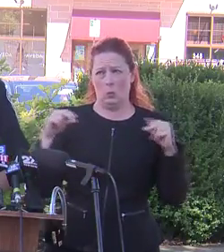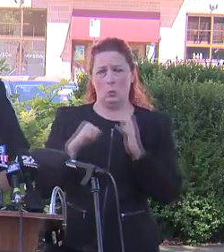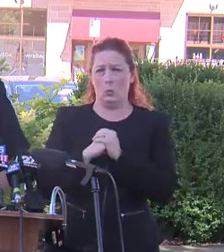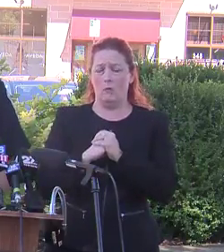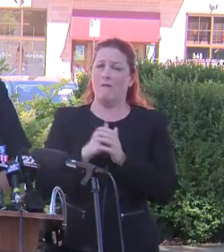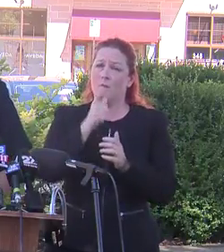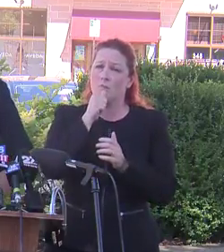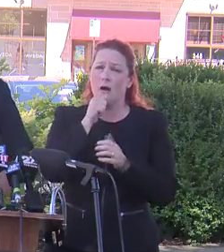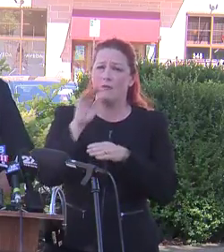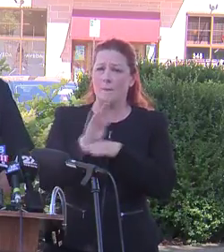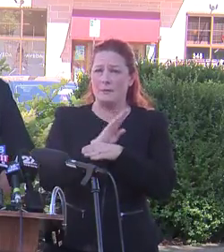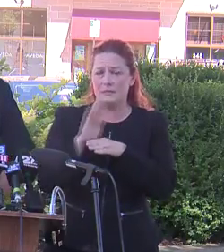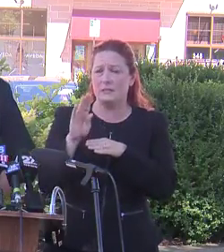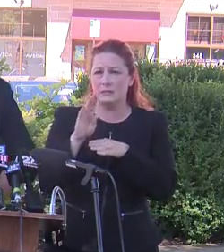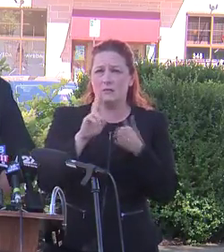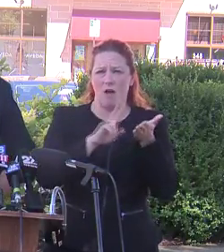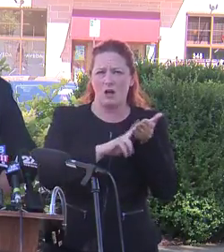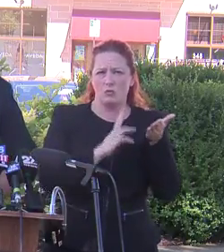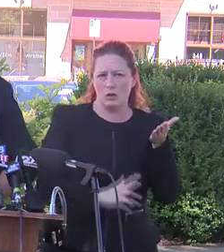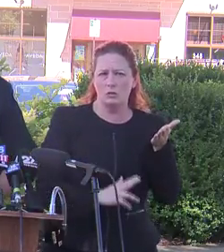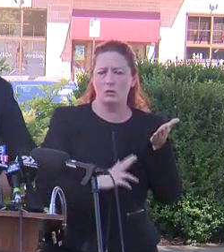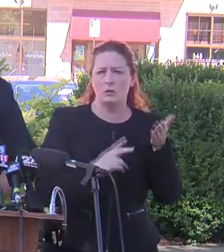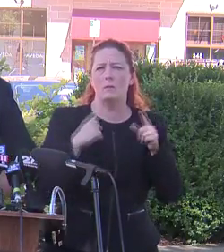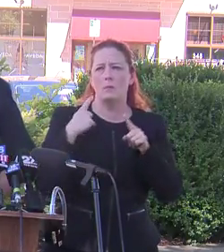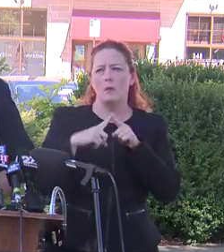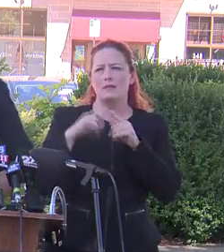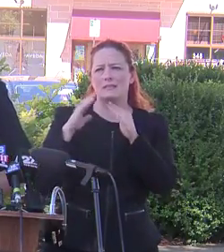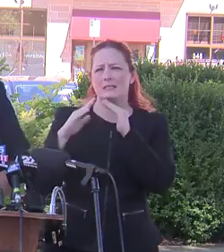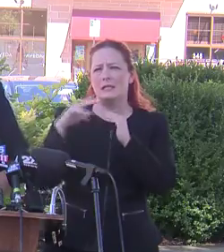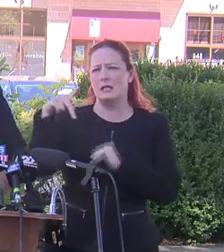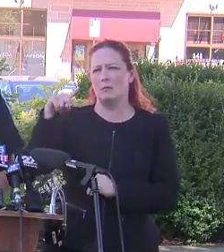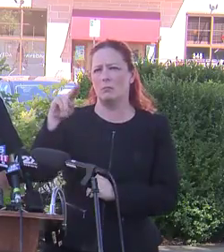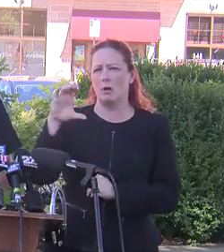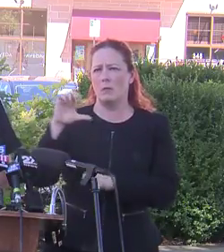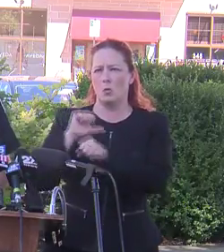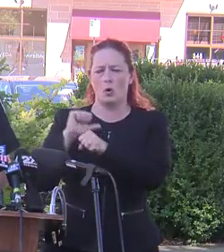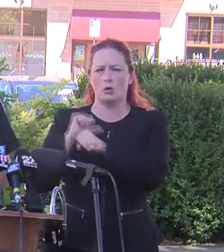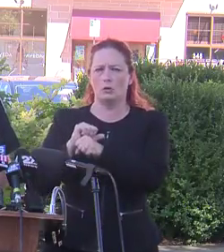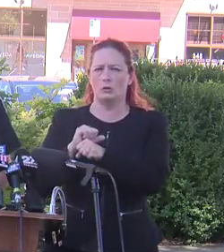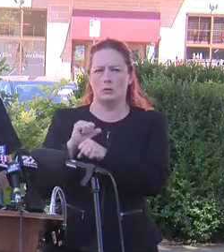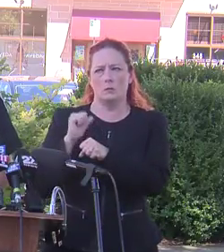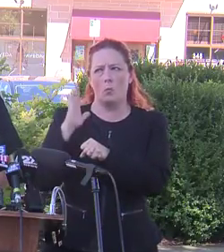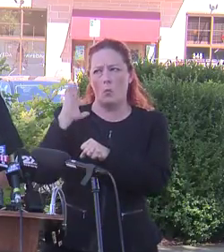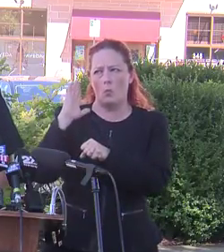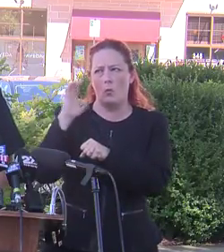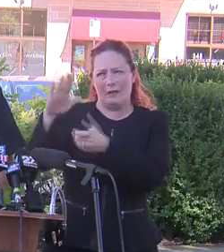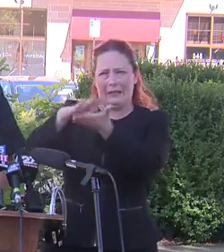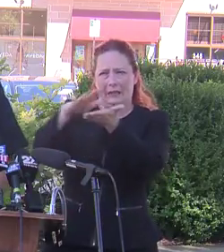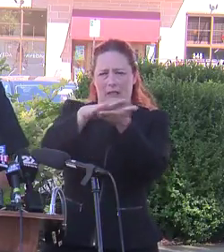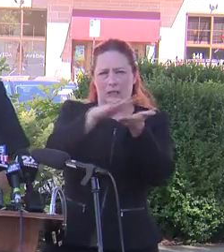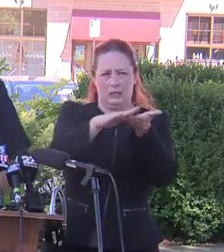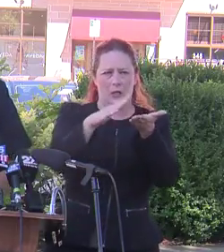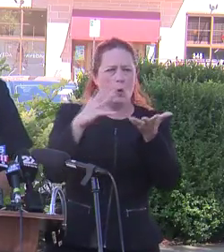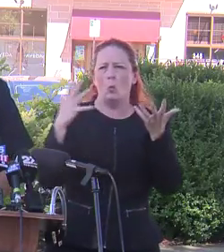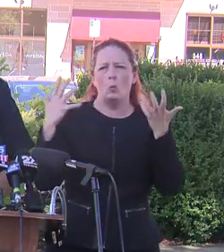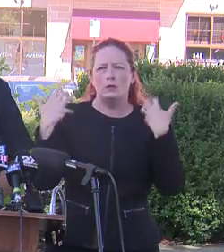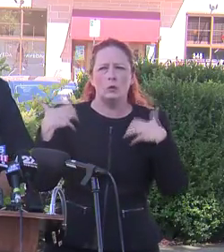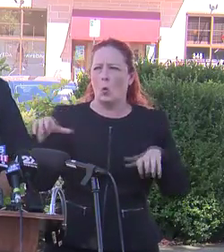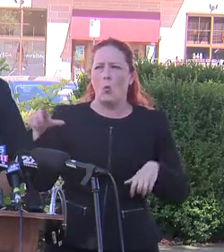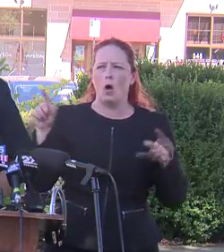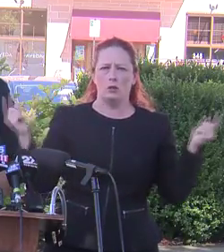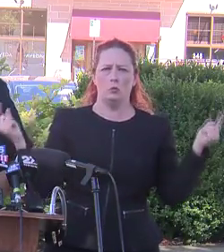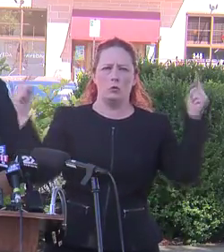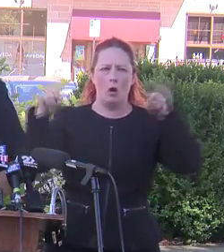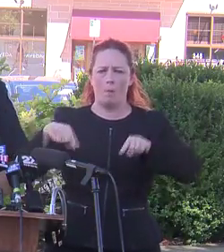private contractors to do that, and also our city public works folks. It's just too dangerous right now for us to ask for any volunteers to